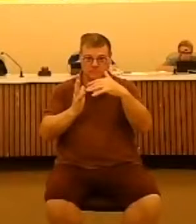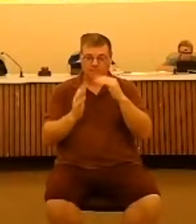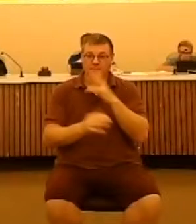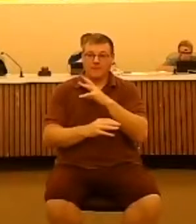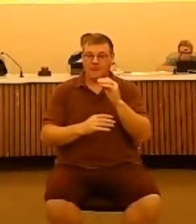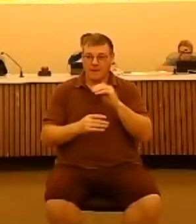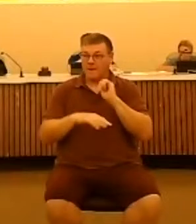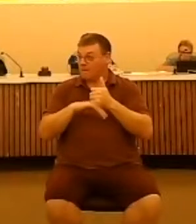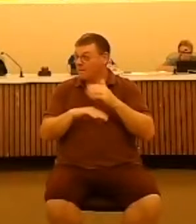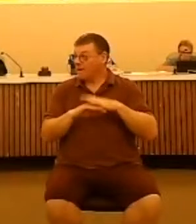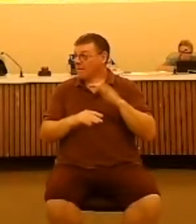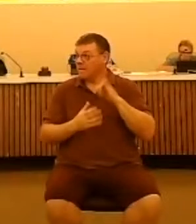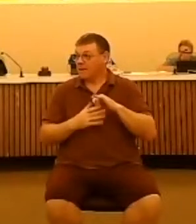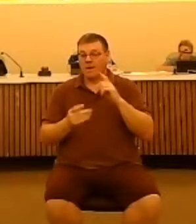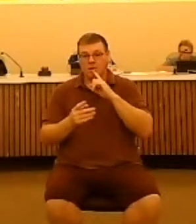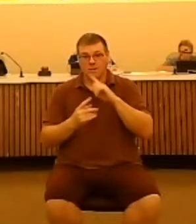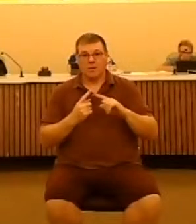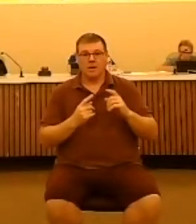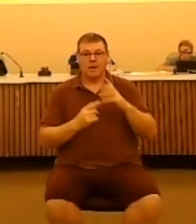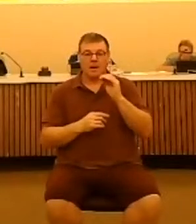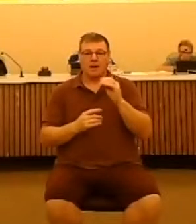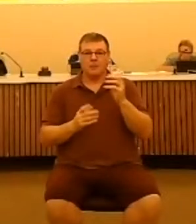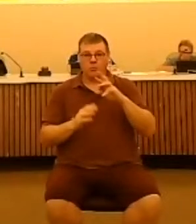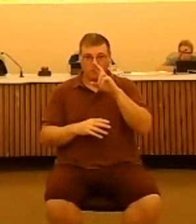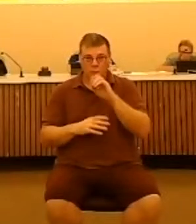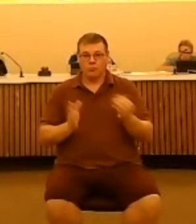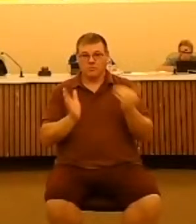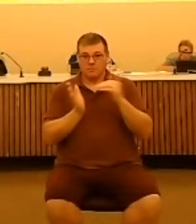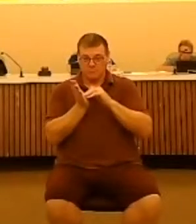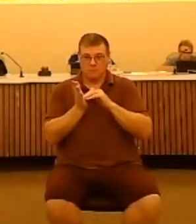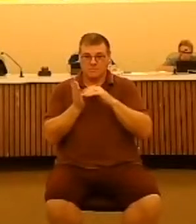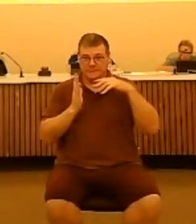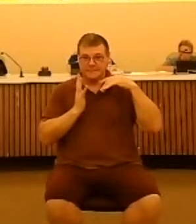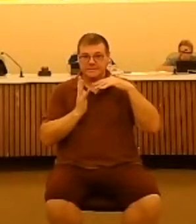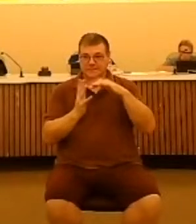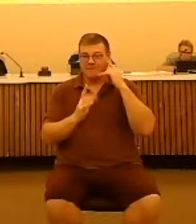had to essentially go back to the drawing board and redo the traffic study. So